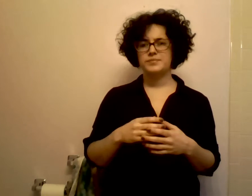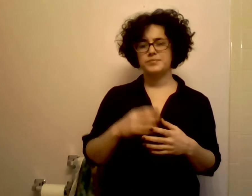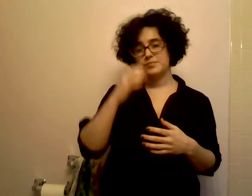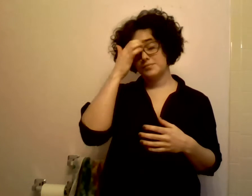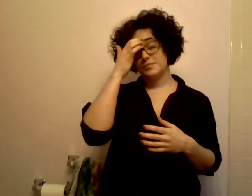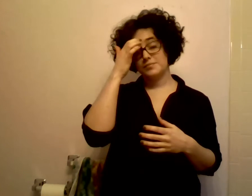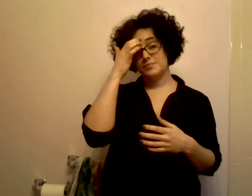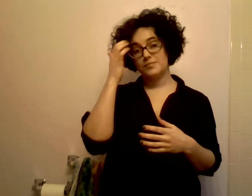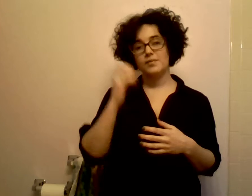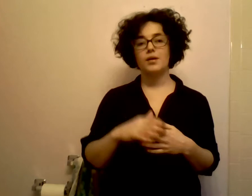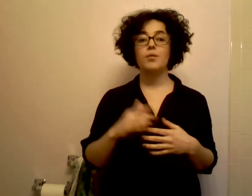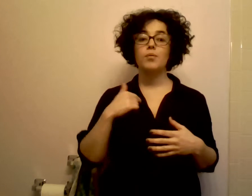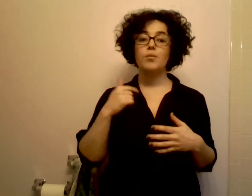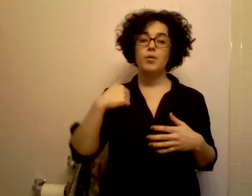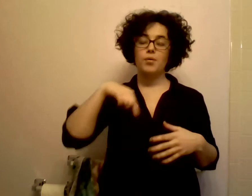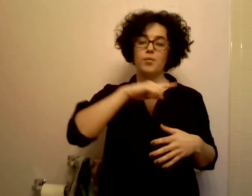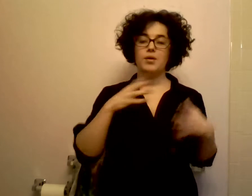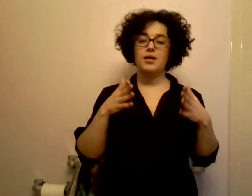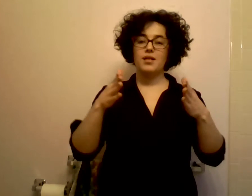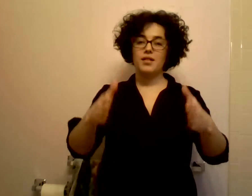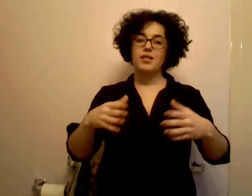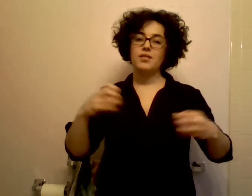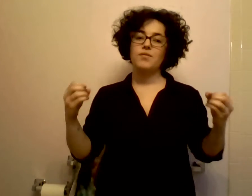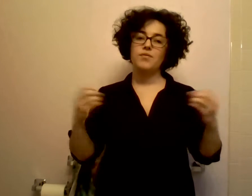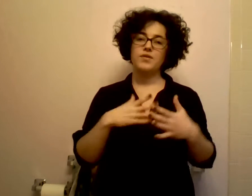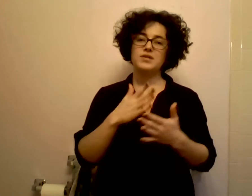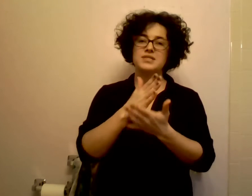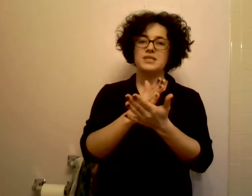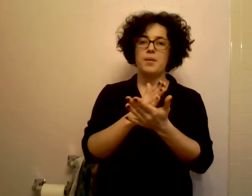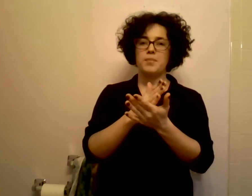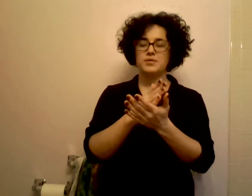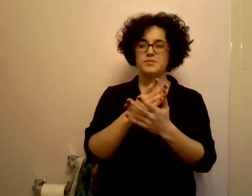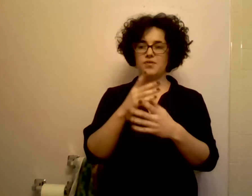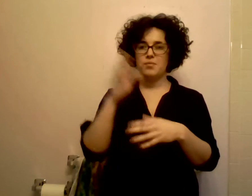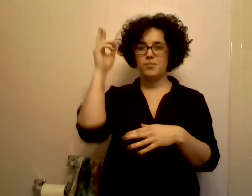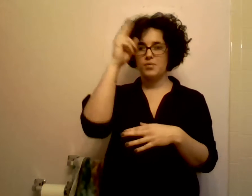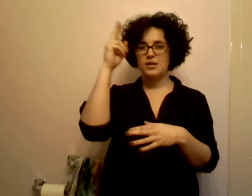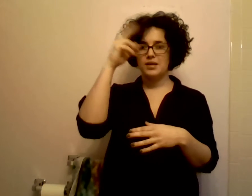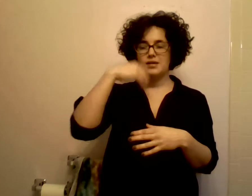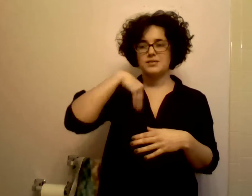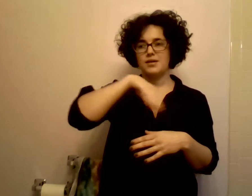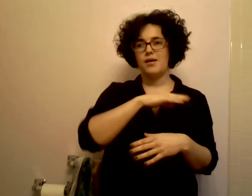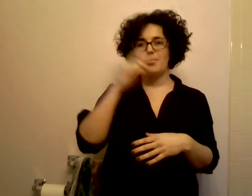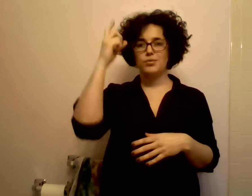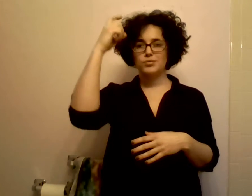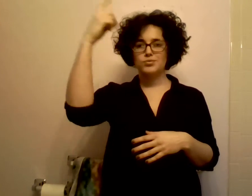us and to stop us from living fully or realizing our dreams. Well, what's the